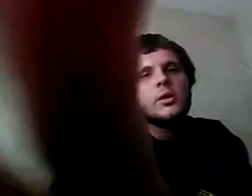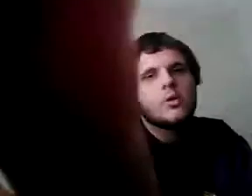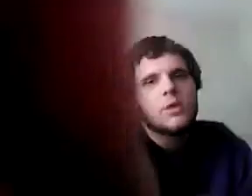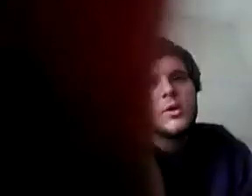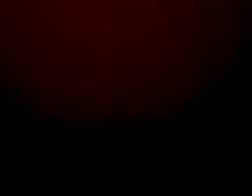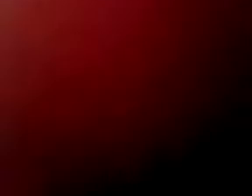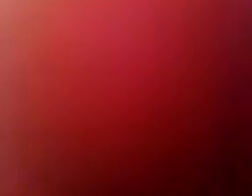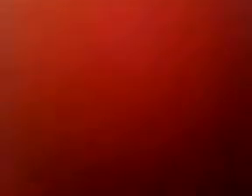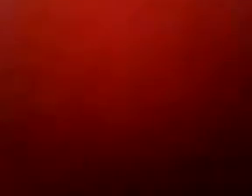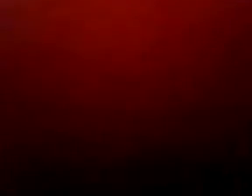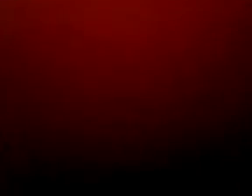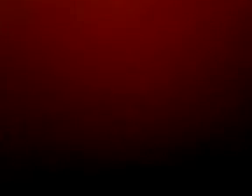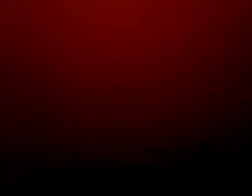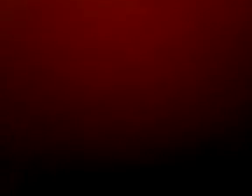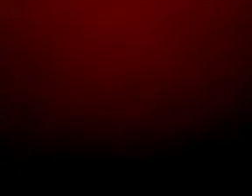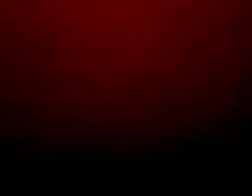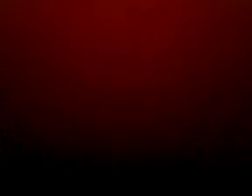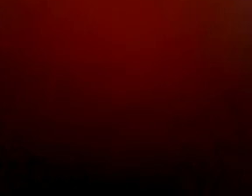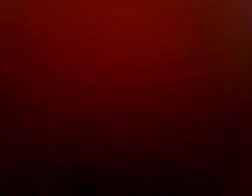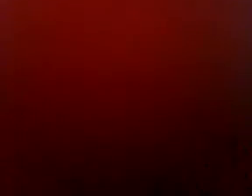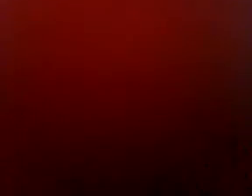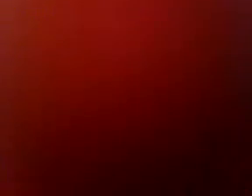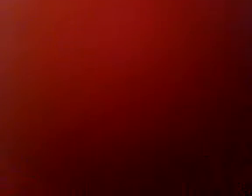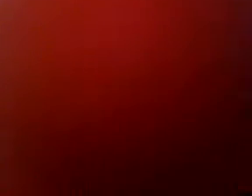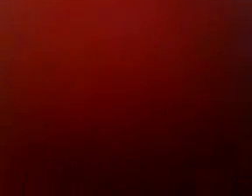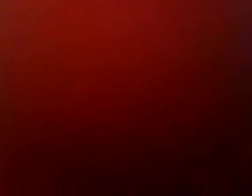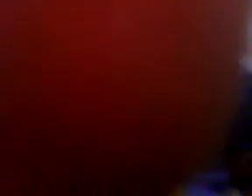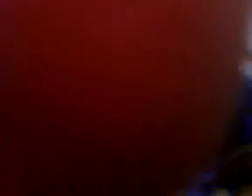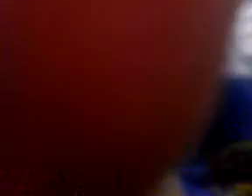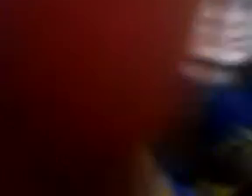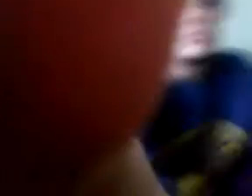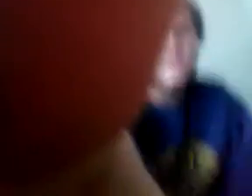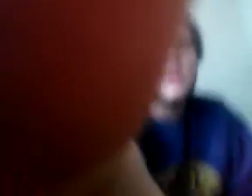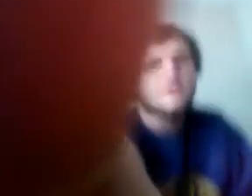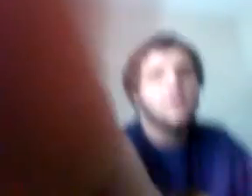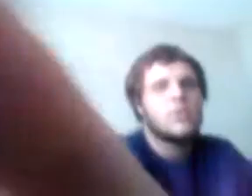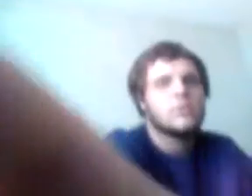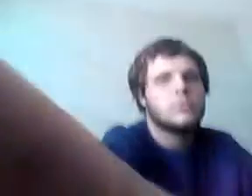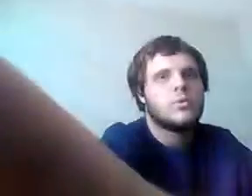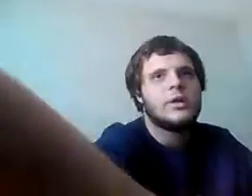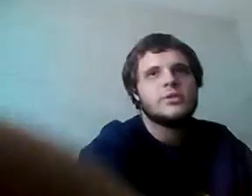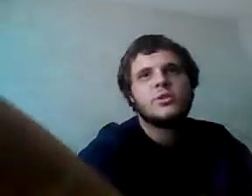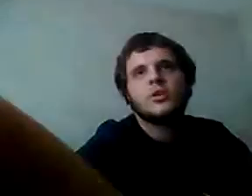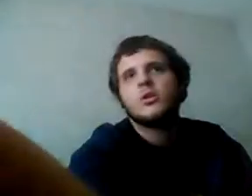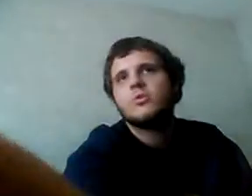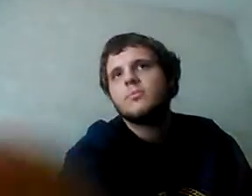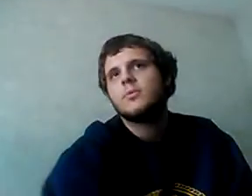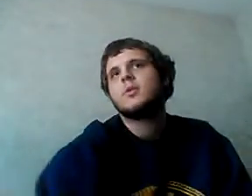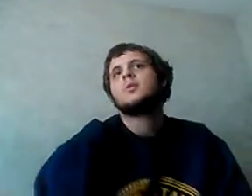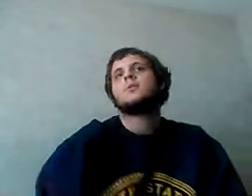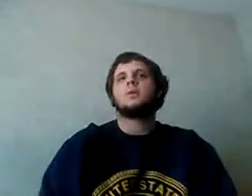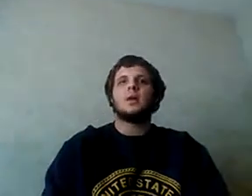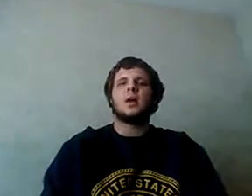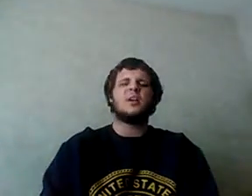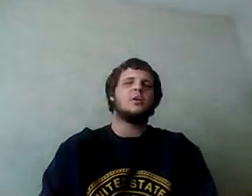And hold on, let's see how much time I got on here. We still got a long ways to go. But yeah, you